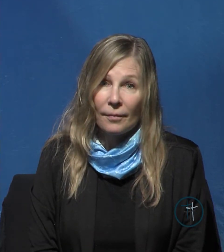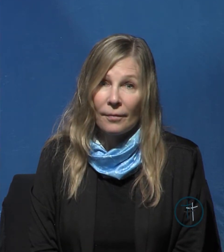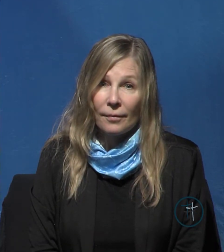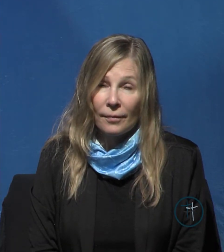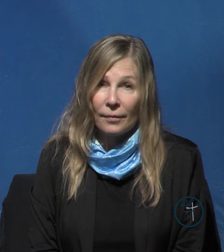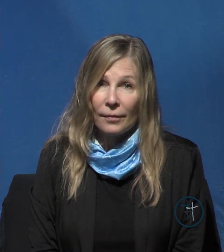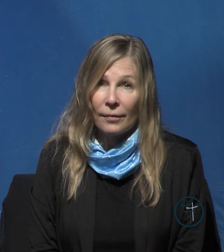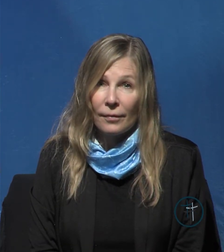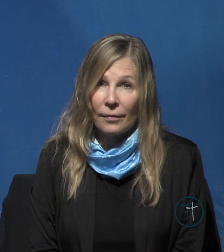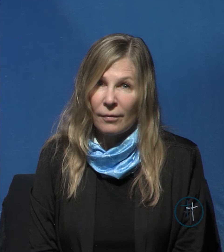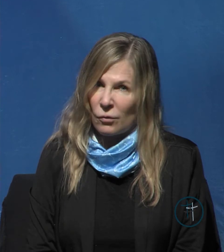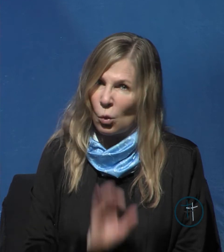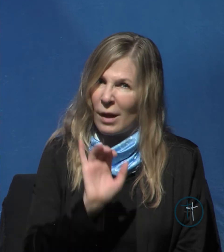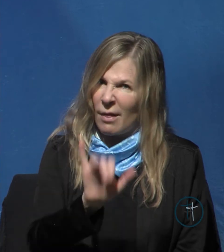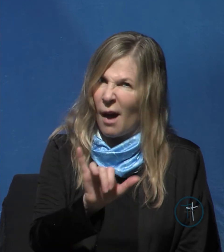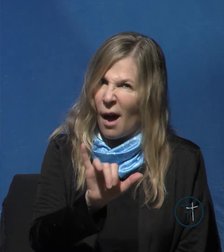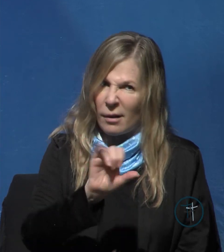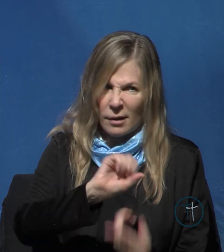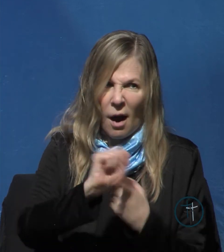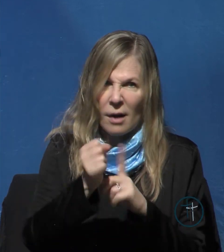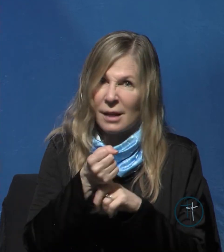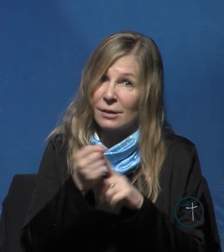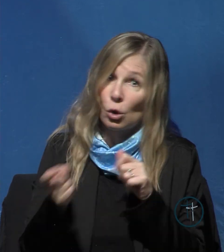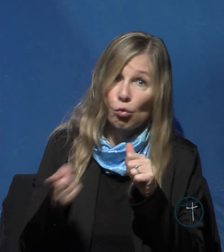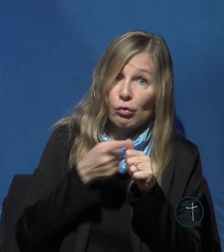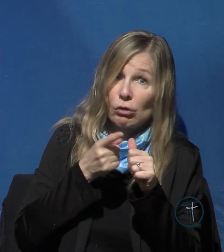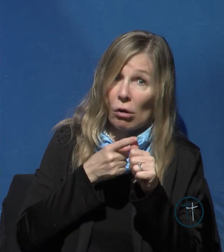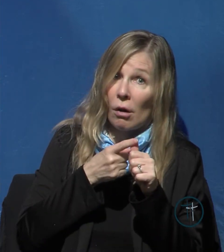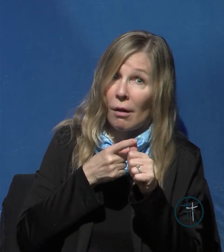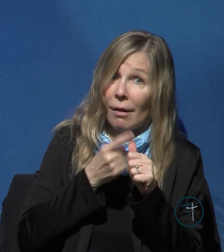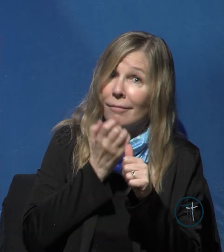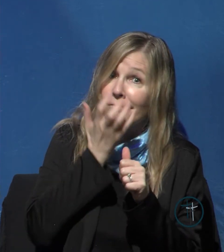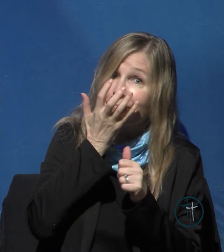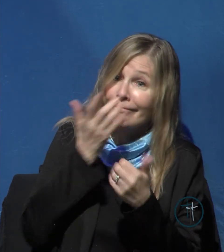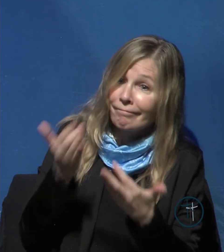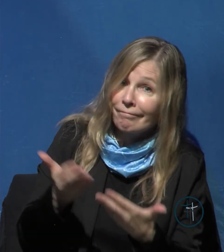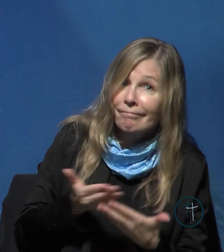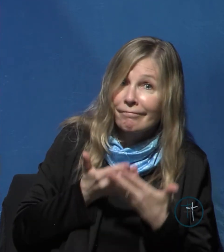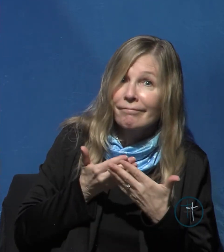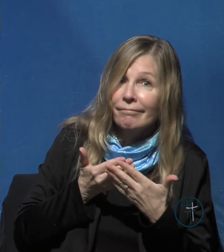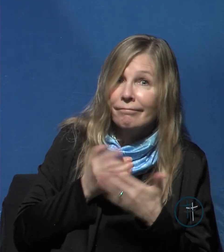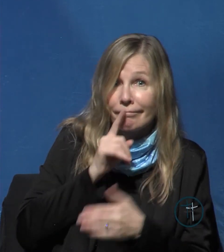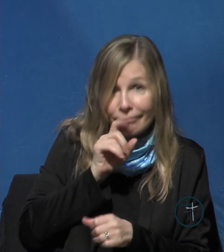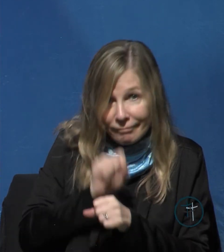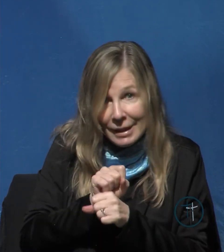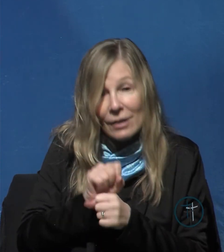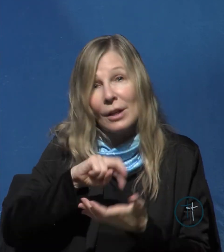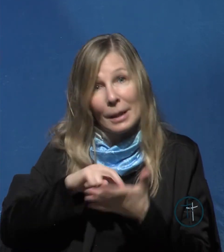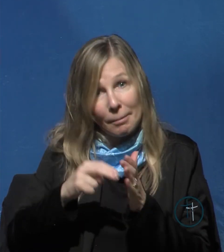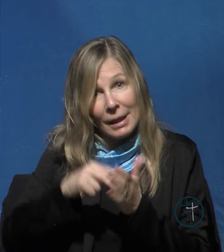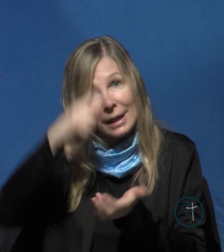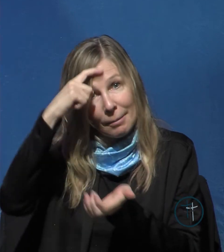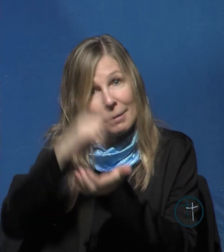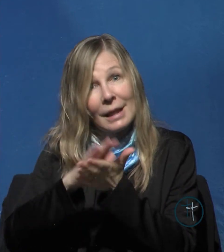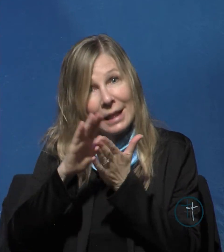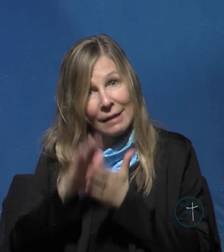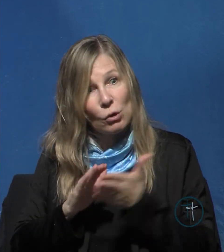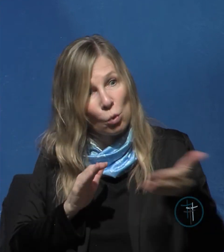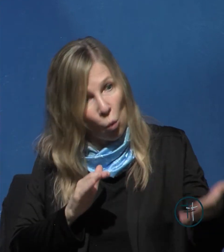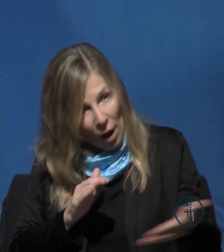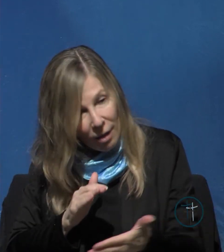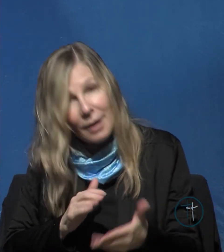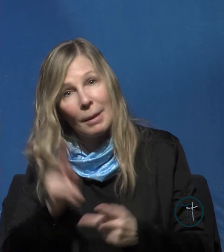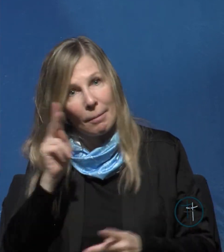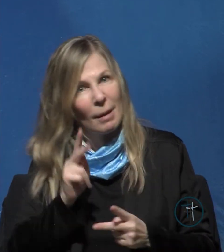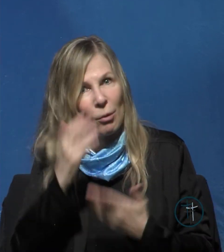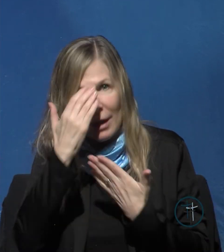So in this context, the original hospitality, it would have probably often literally involved believers welcoming